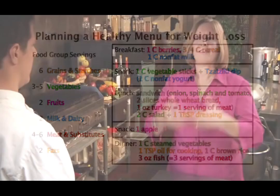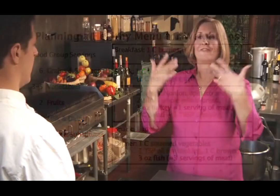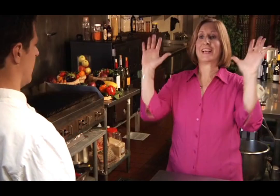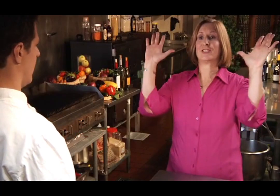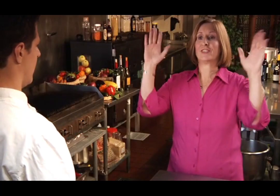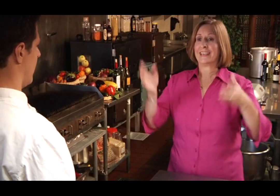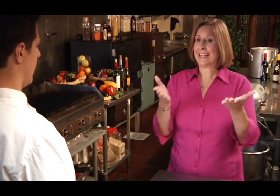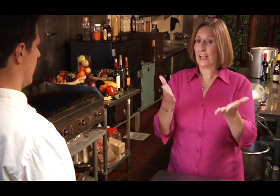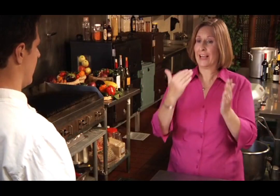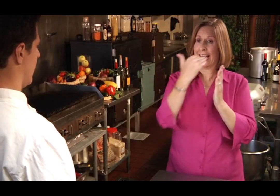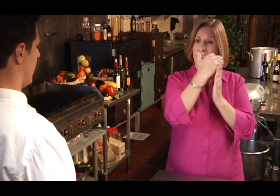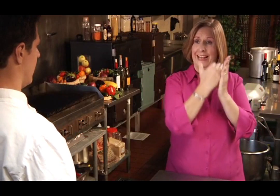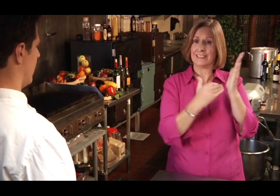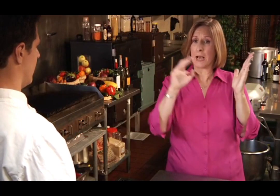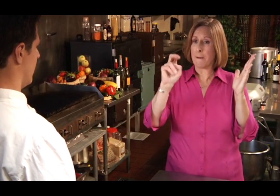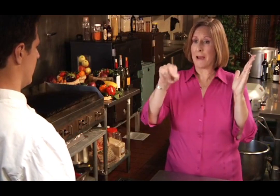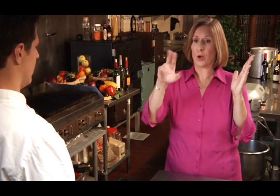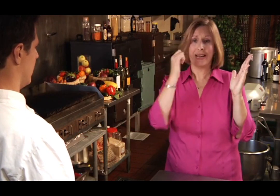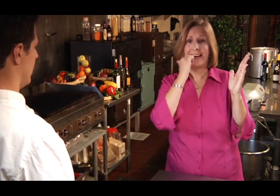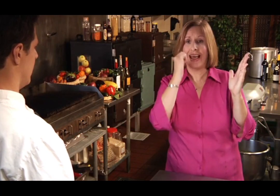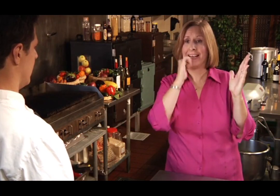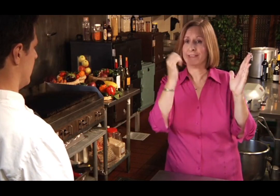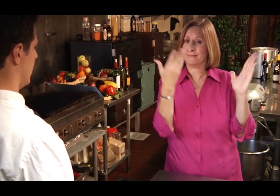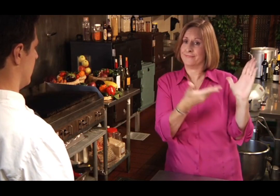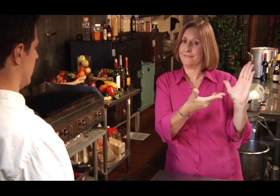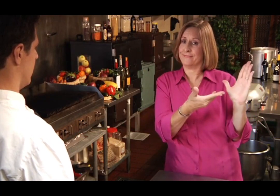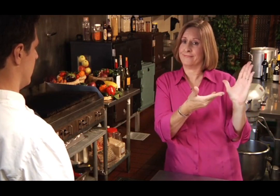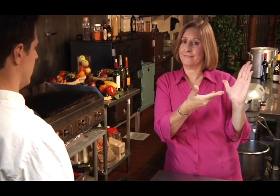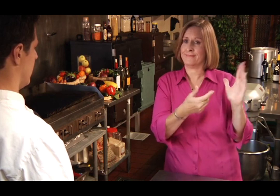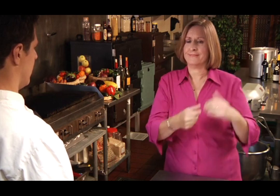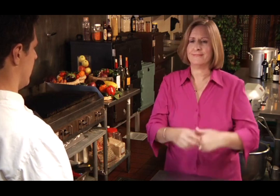And we are done. Here is the daily menu.